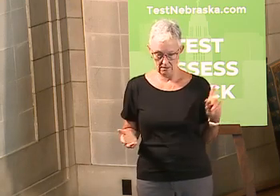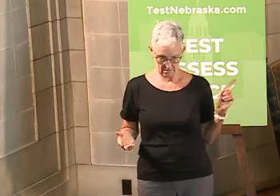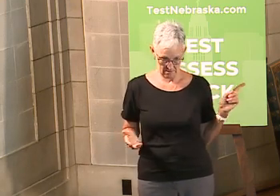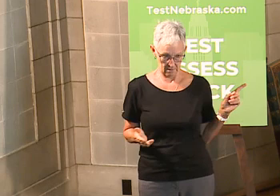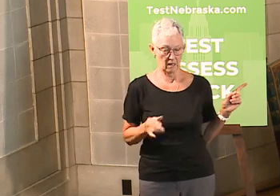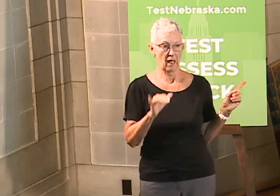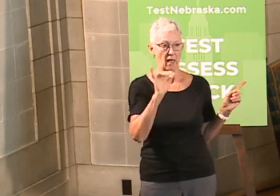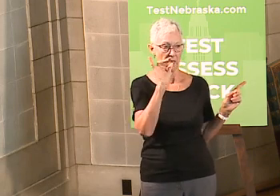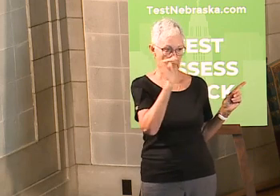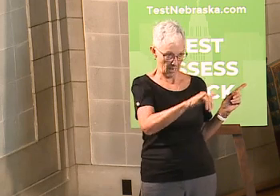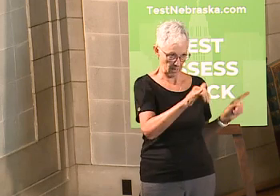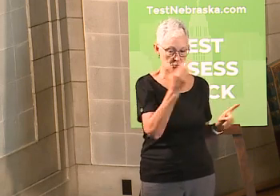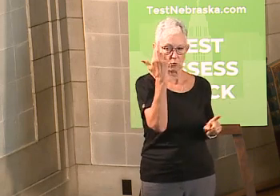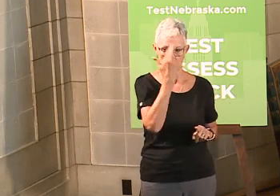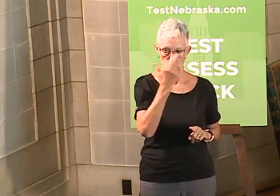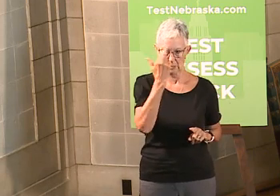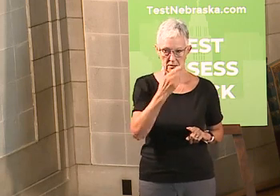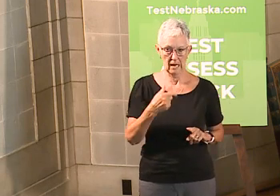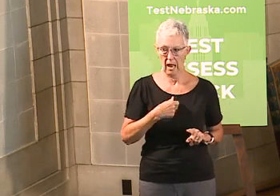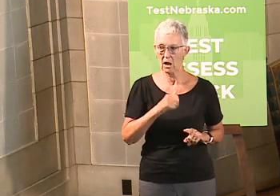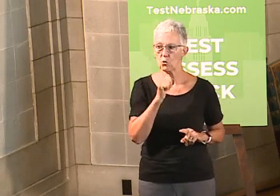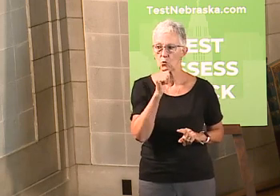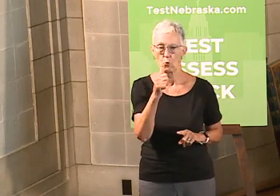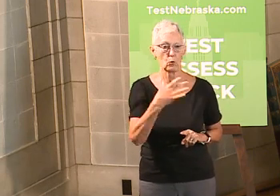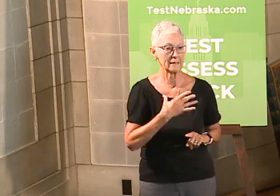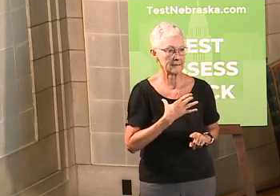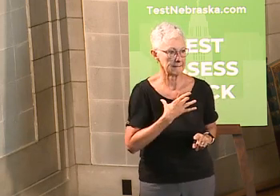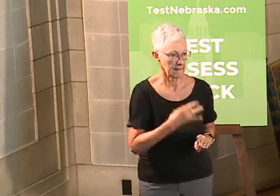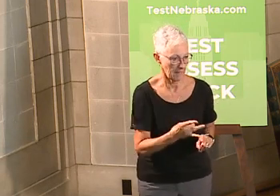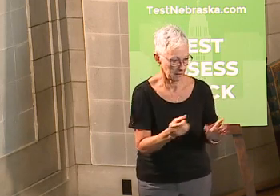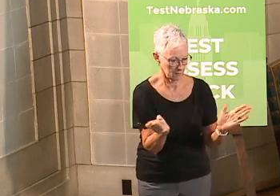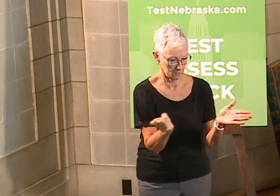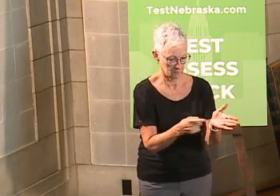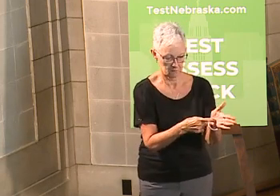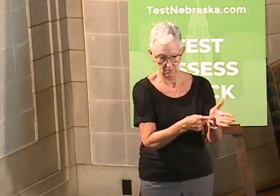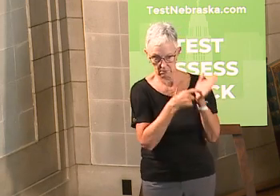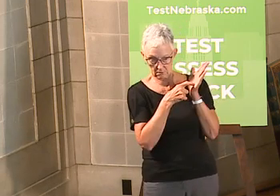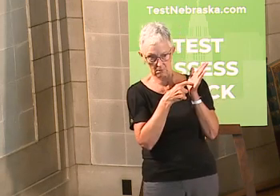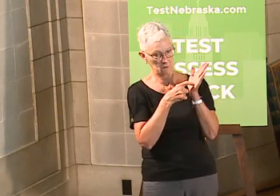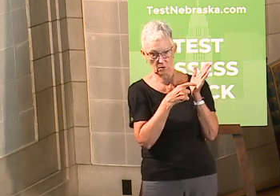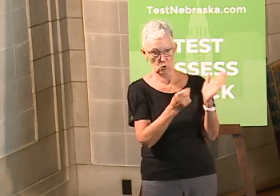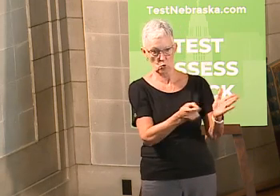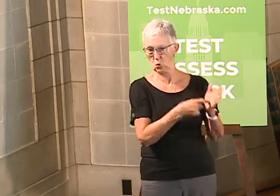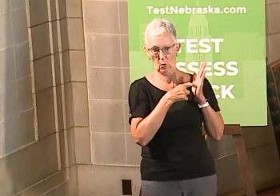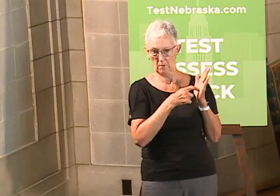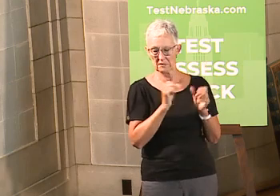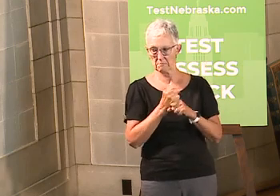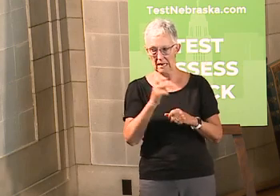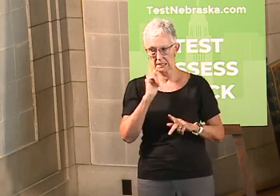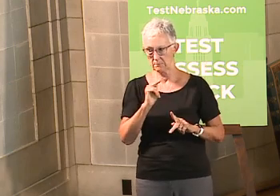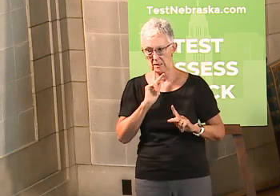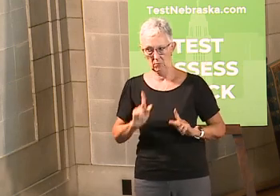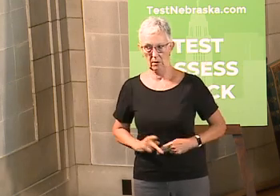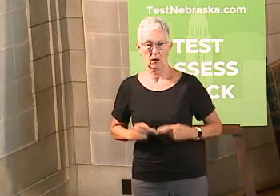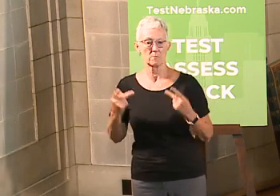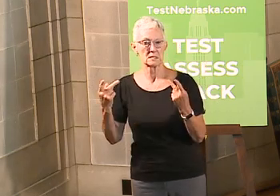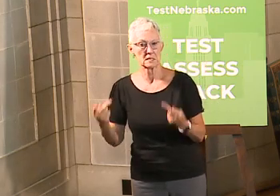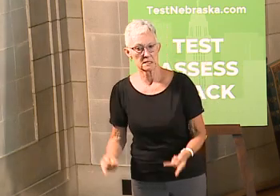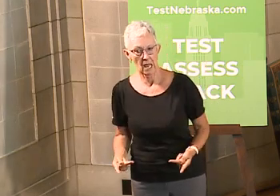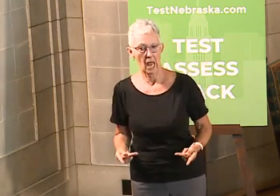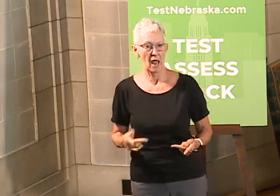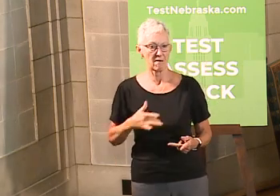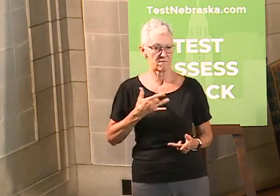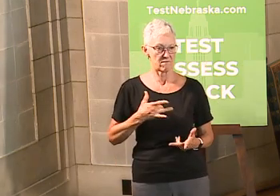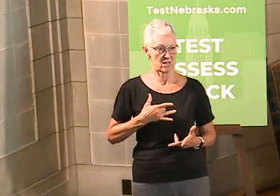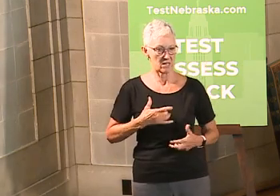people around why they use a mask and what the appropriate time to use a mask is. And just, it's one tool among all the tools that we